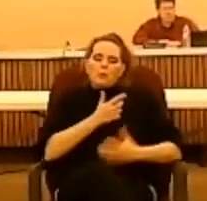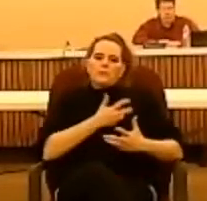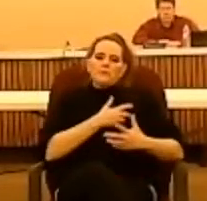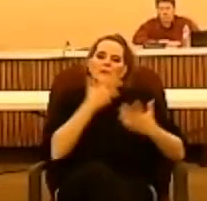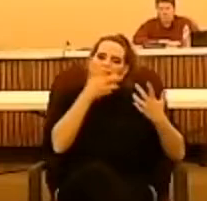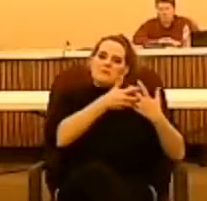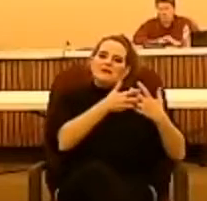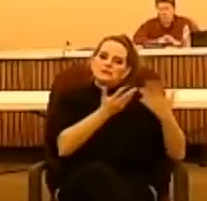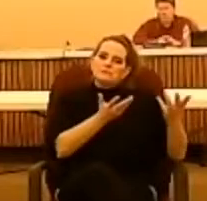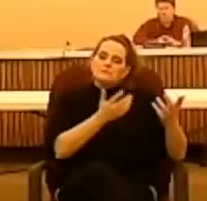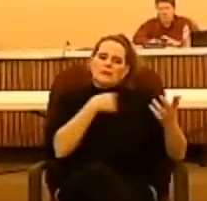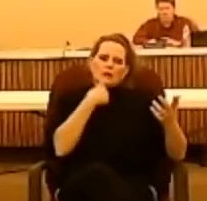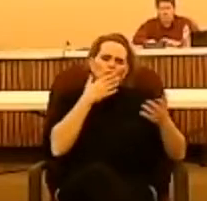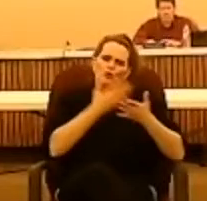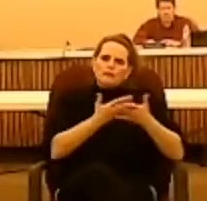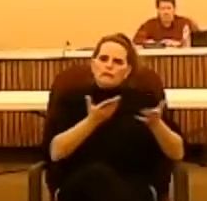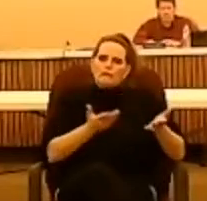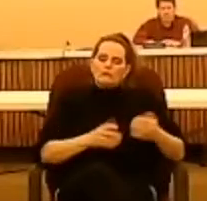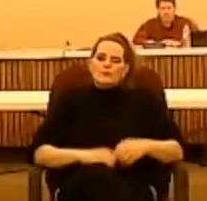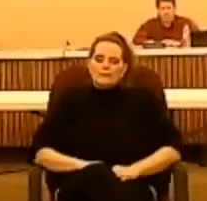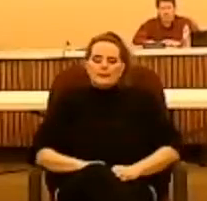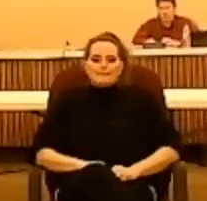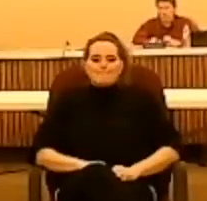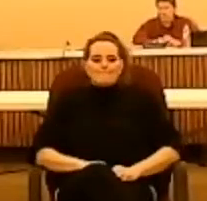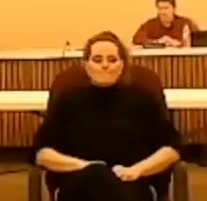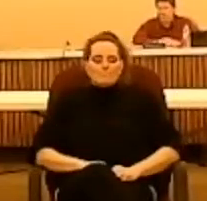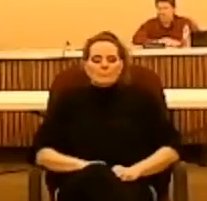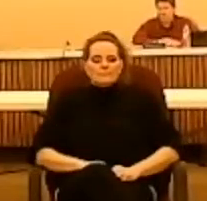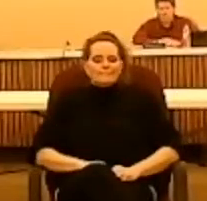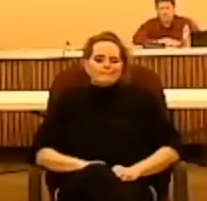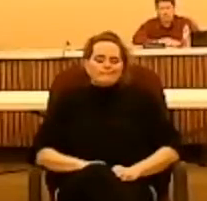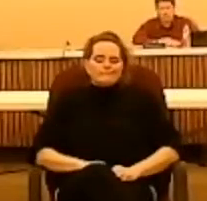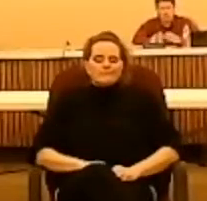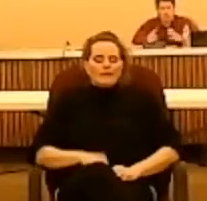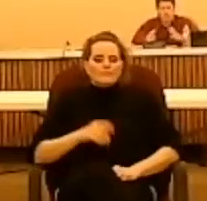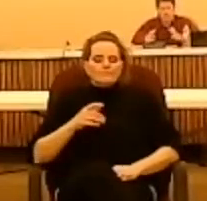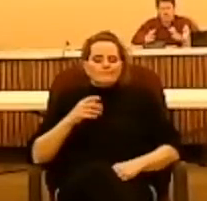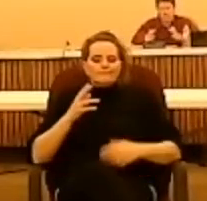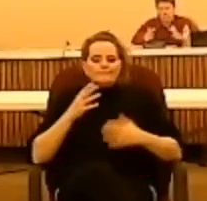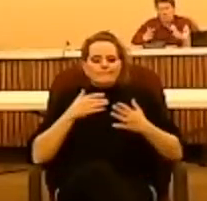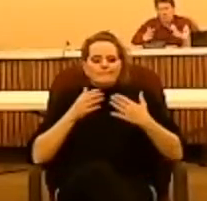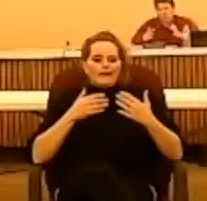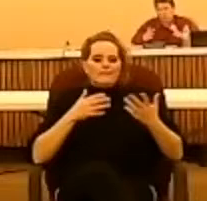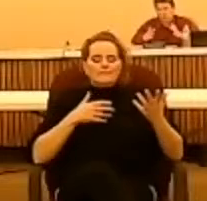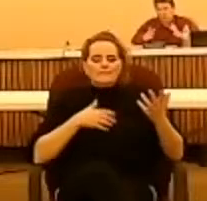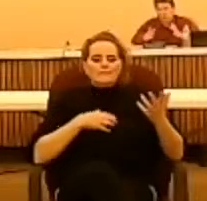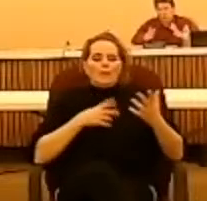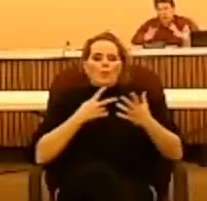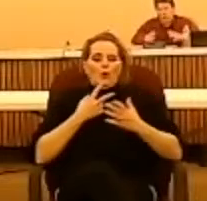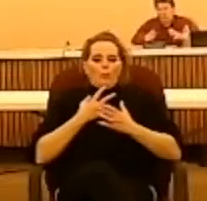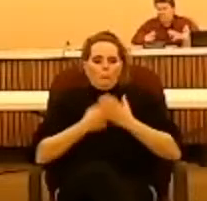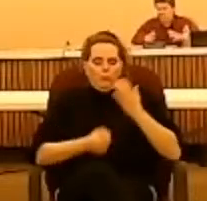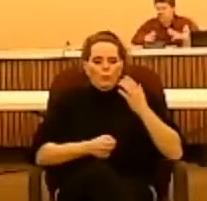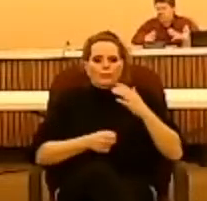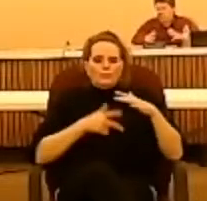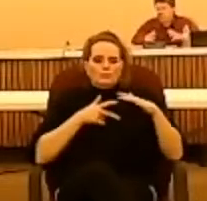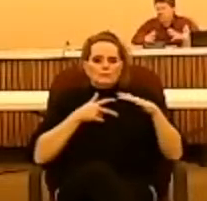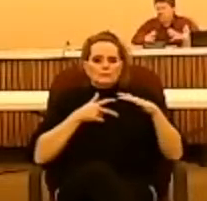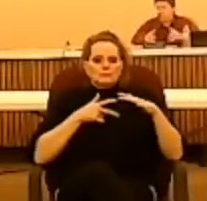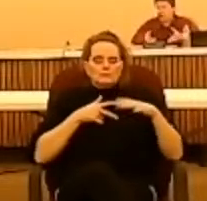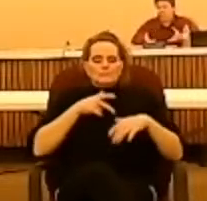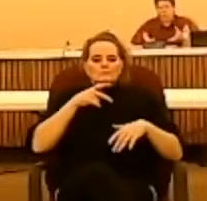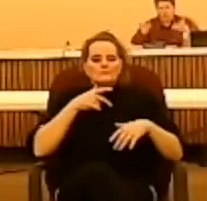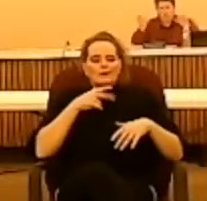But otherwise, basically they're both being built in a pole barn type construction, which basically means there's large